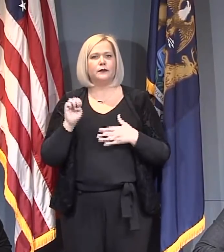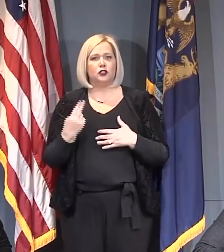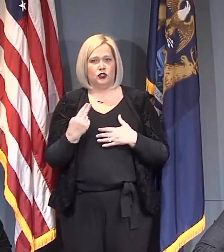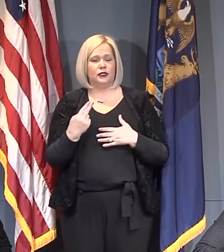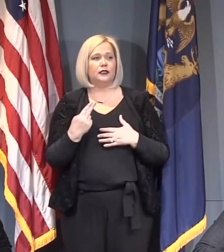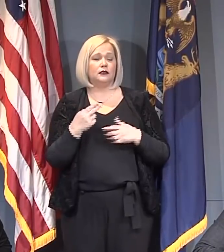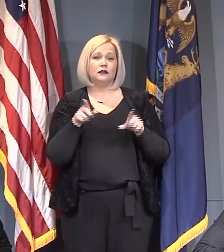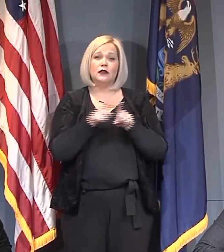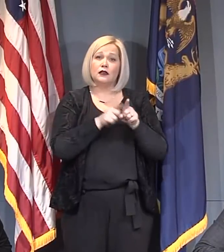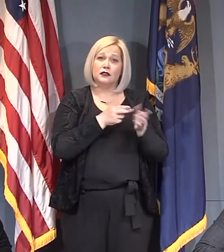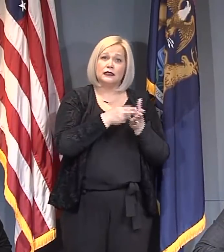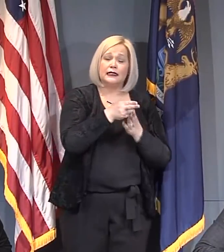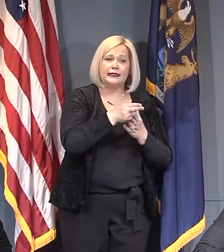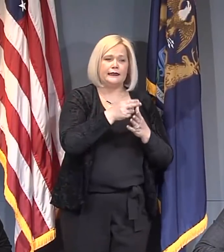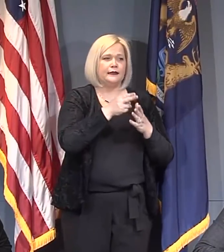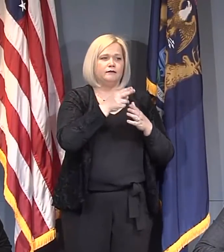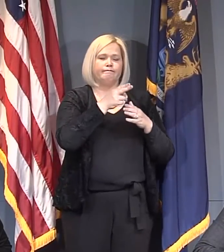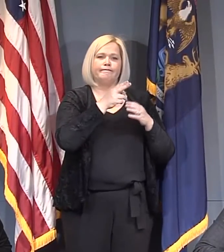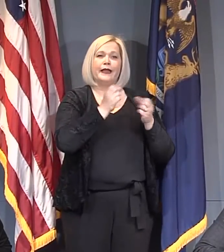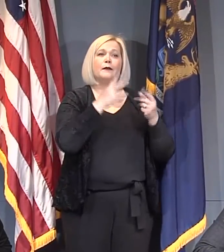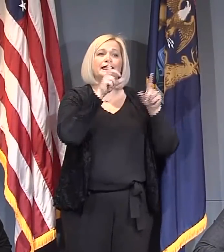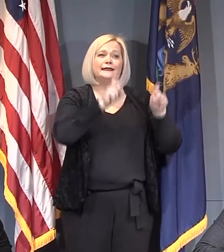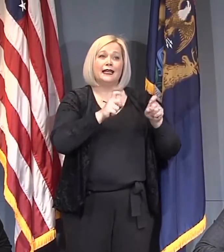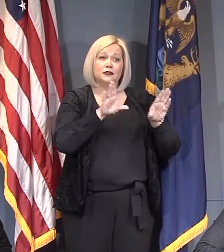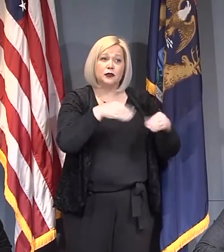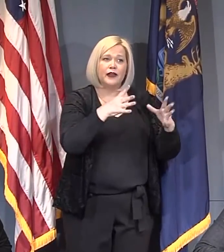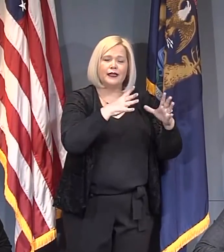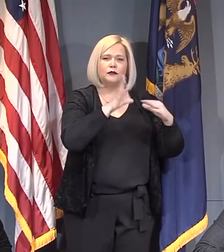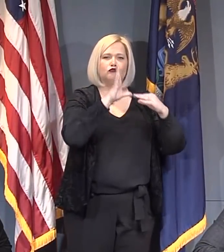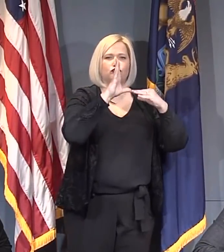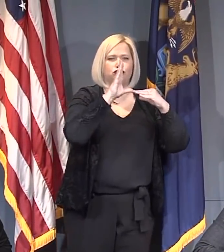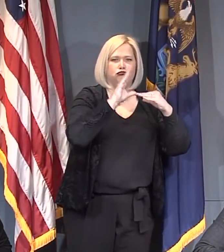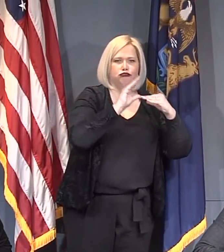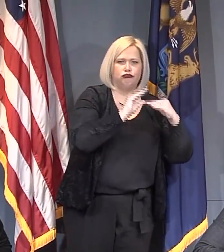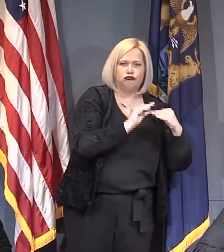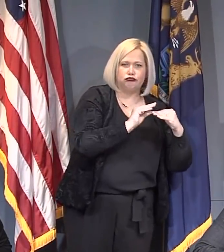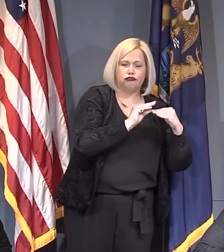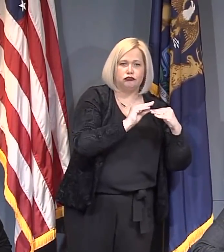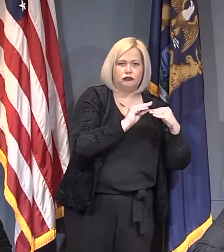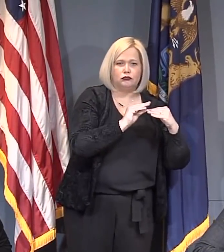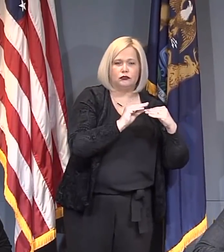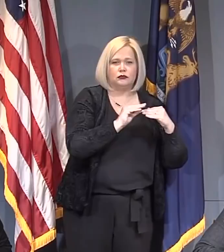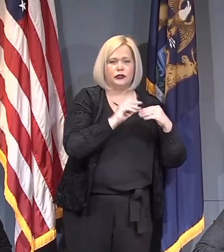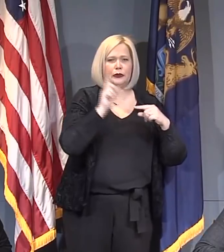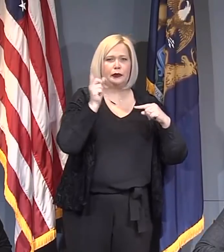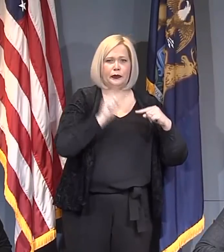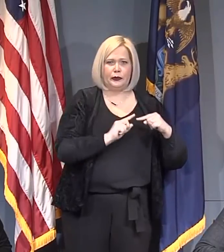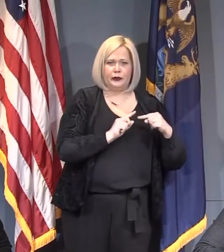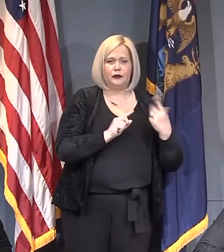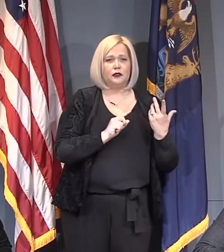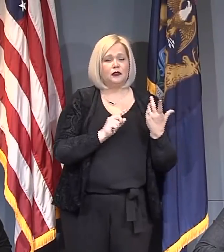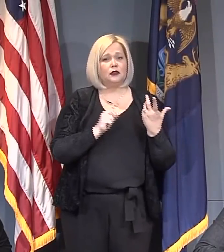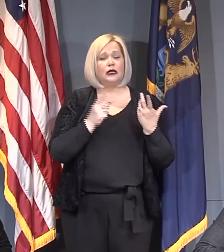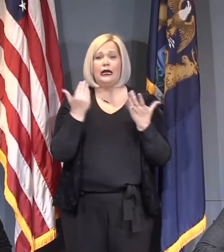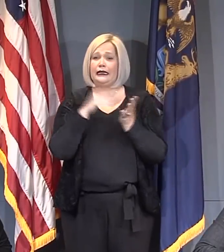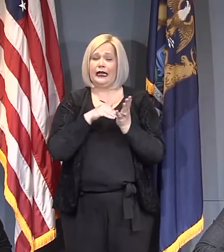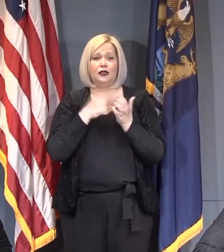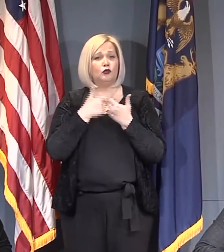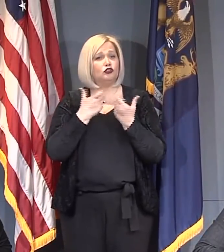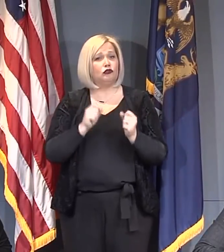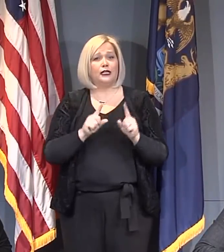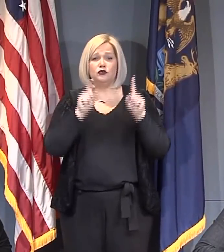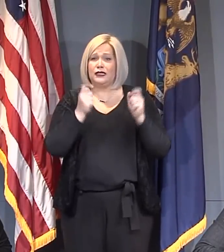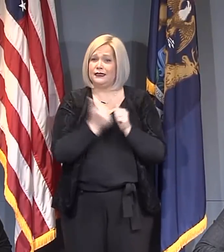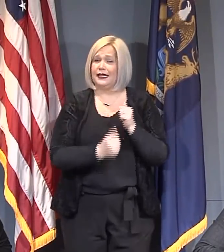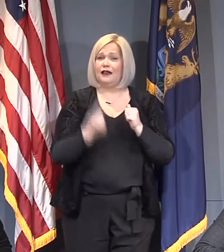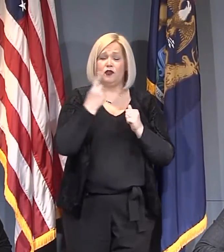are also seeing testing go down. We've got a lot of work to do. We're expanding our testing criteria. Again, anyone who has mild